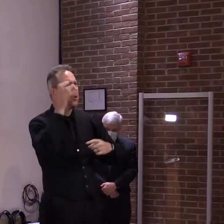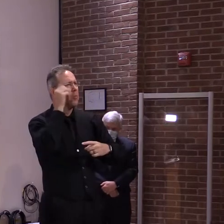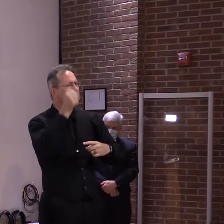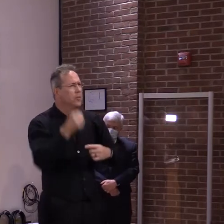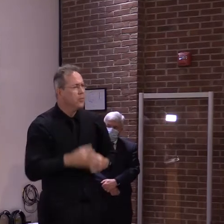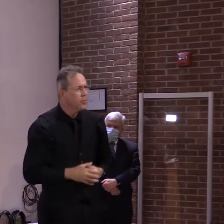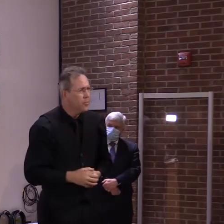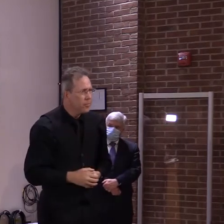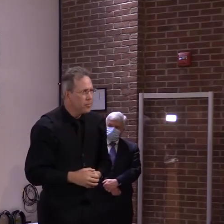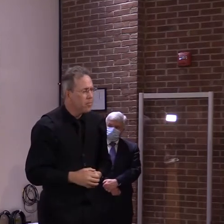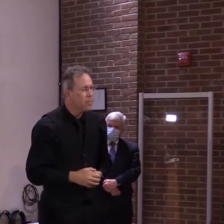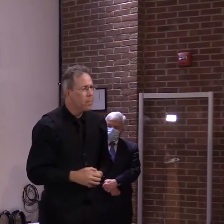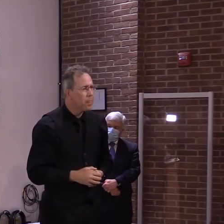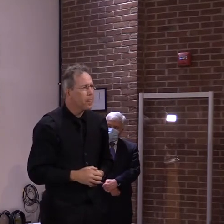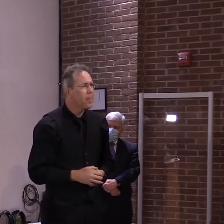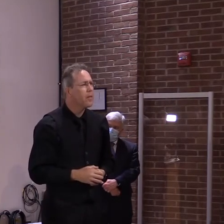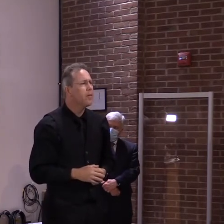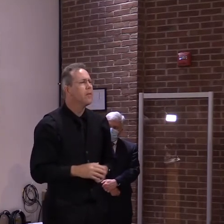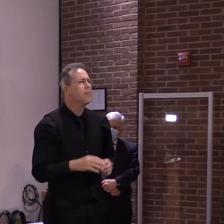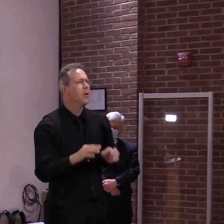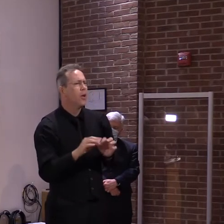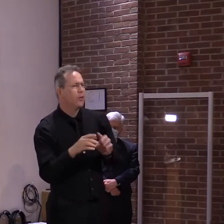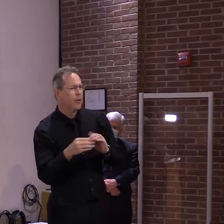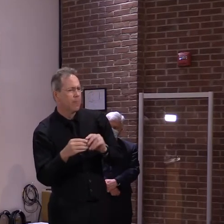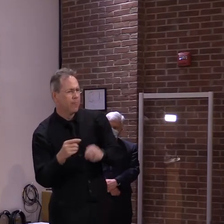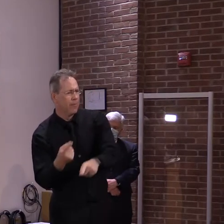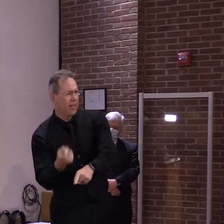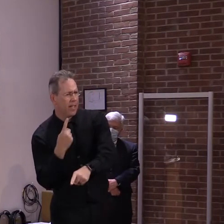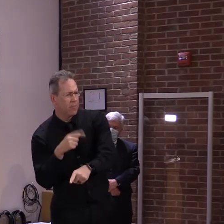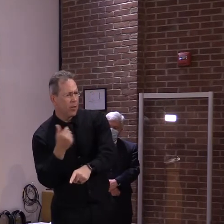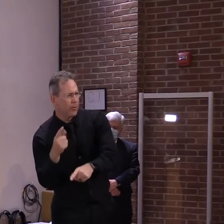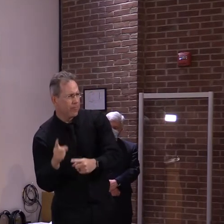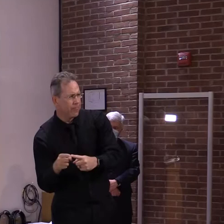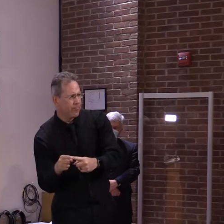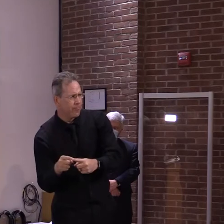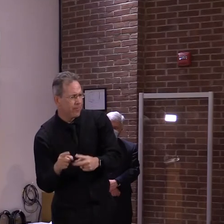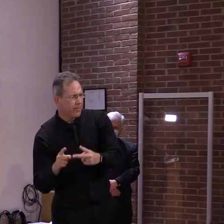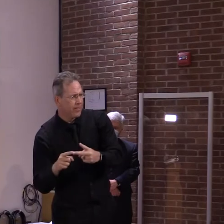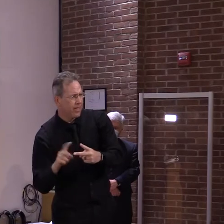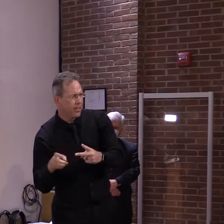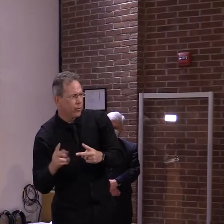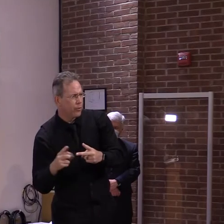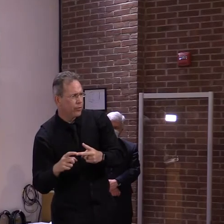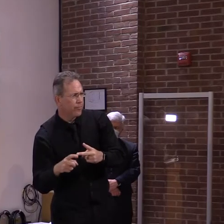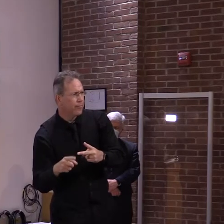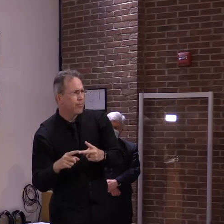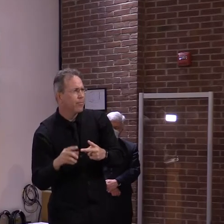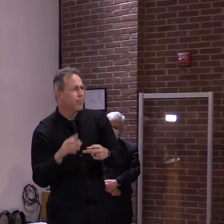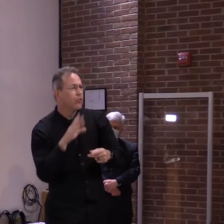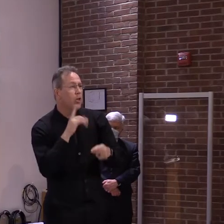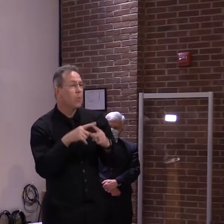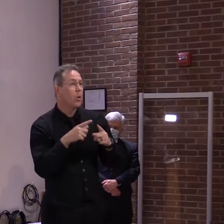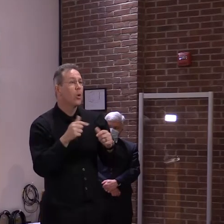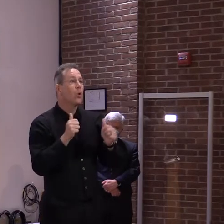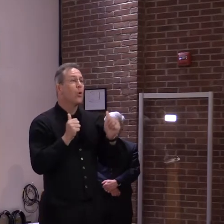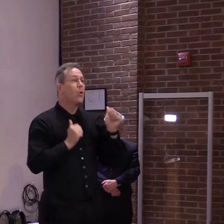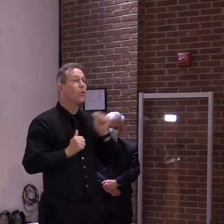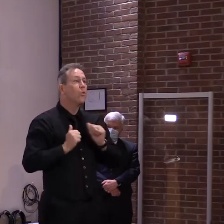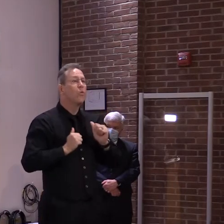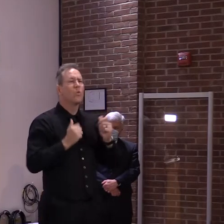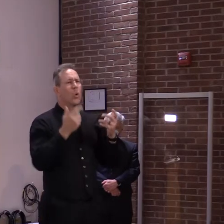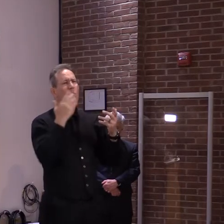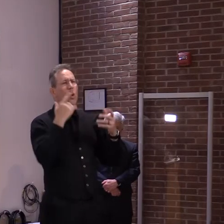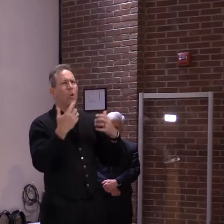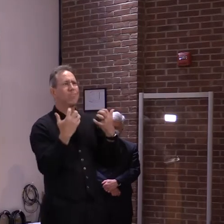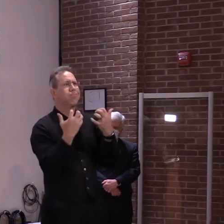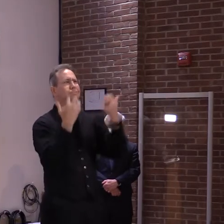think your other question was relating to how can you ensure that households are sitting with households at different events.